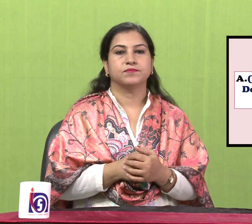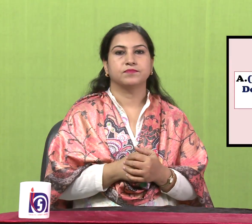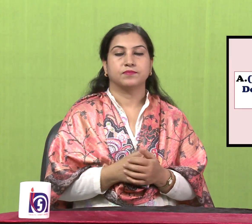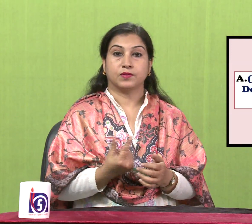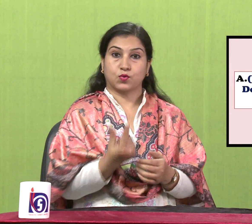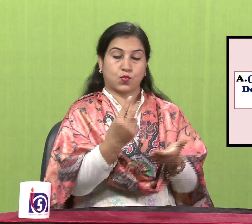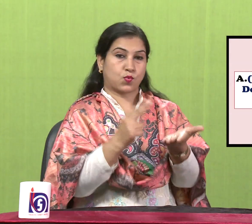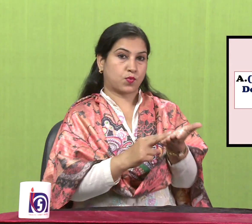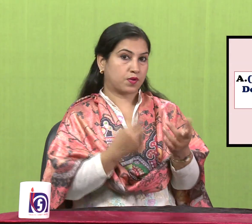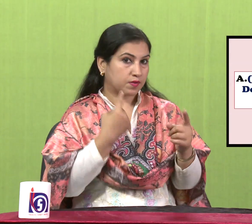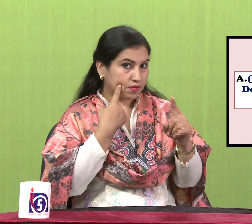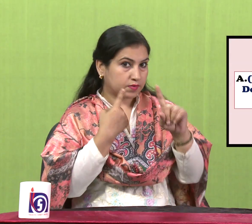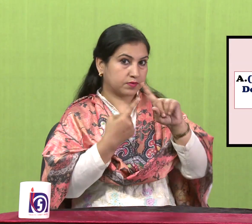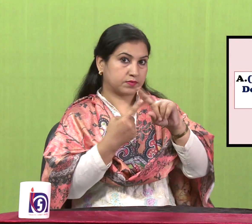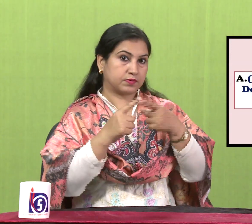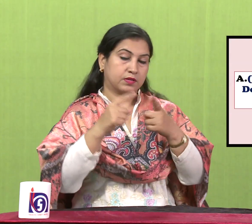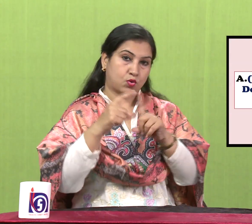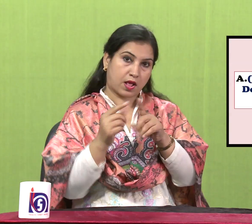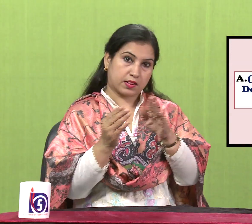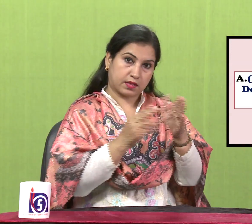United Nations Development Programme.